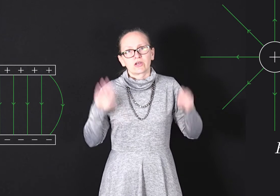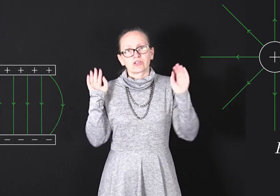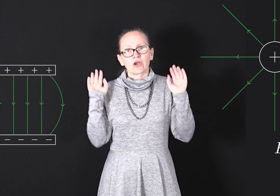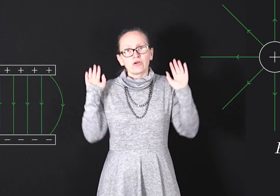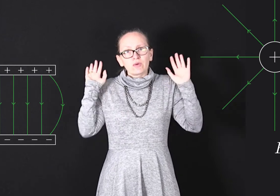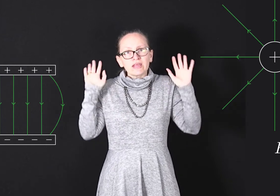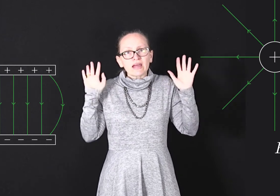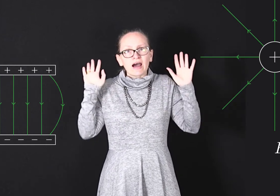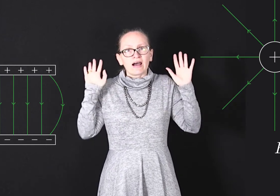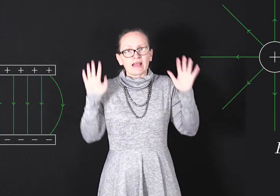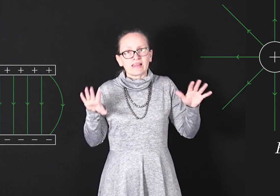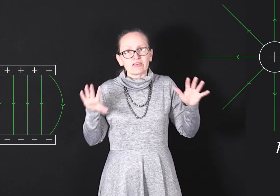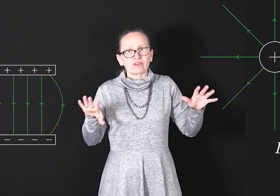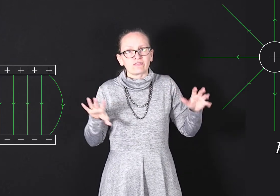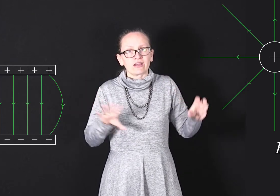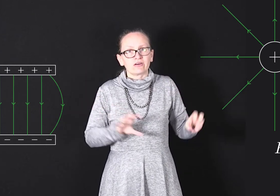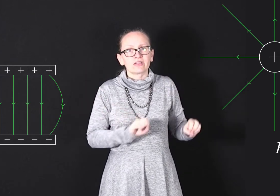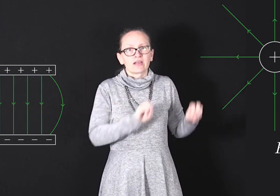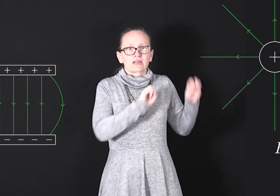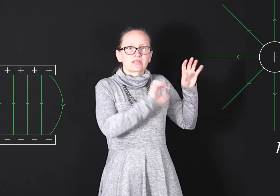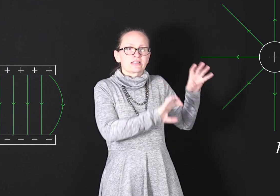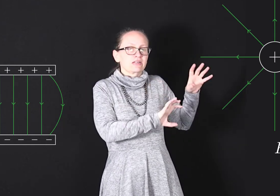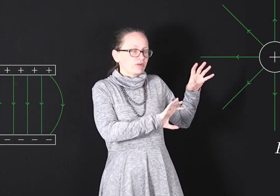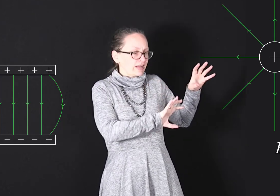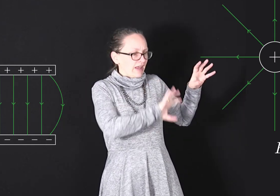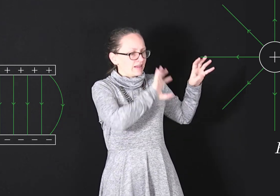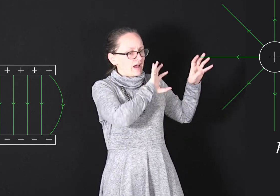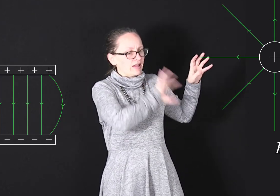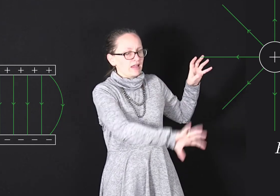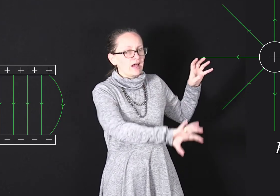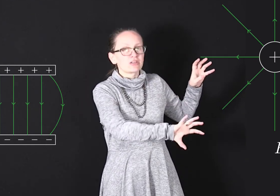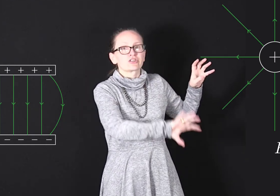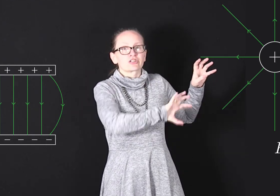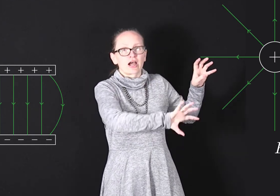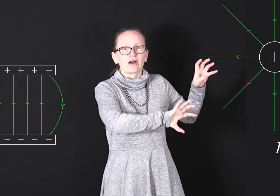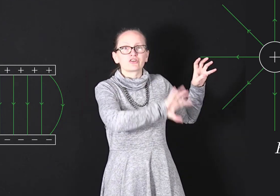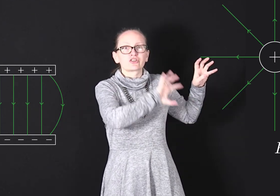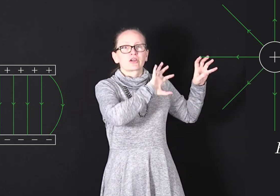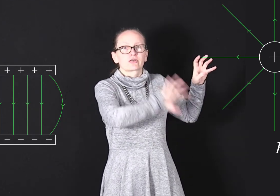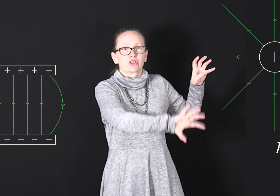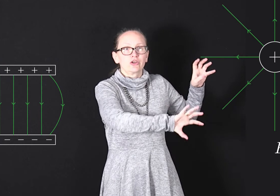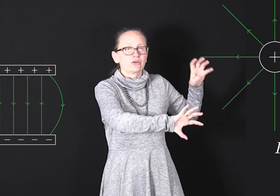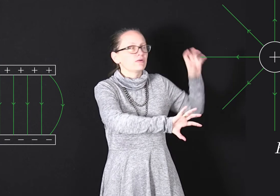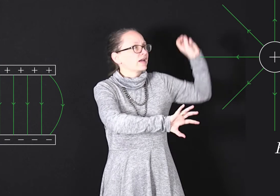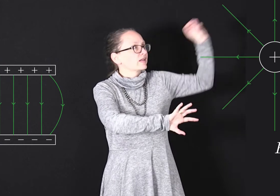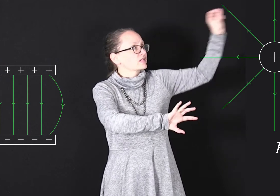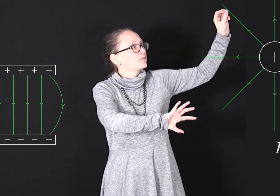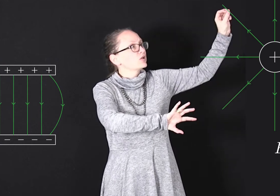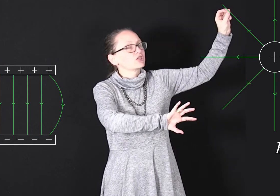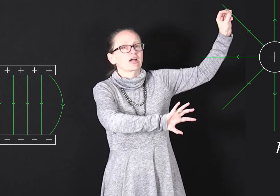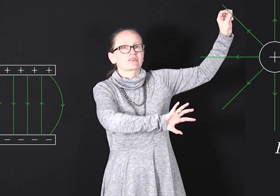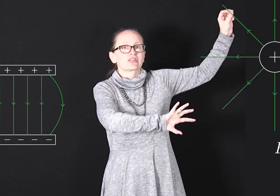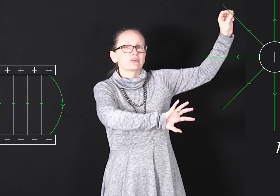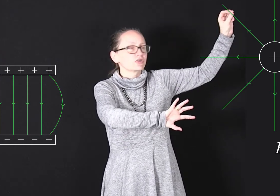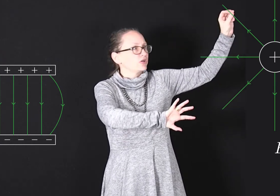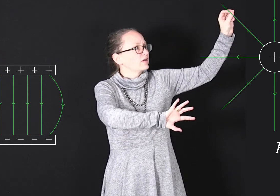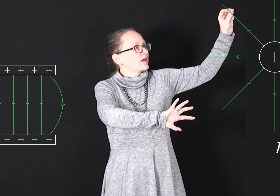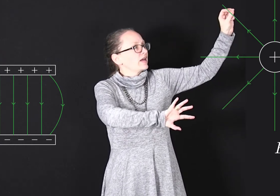So with our electric field, consider again our large charge Q and our smaller charge little q. If